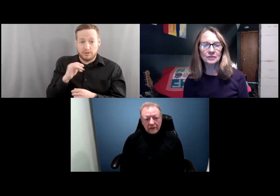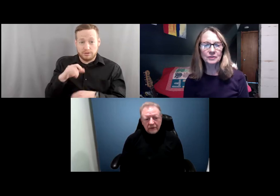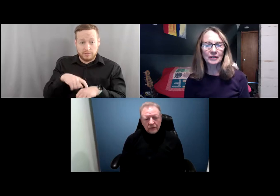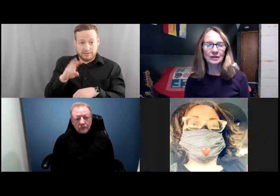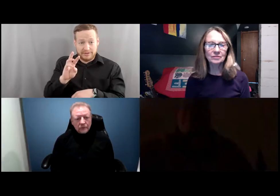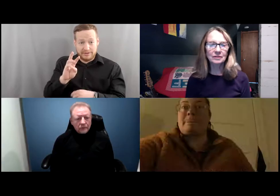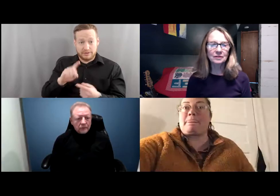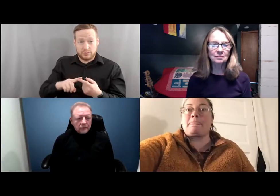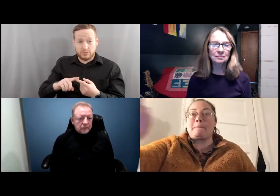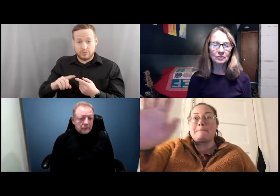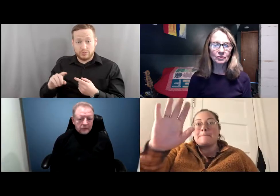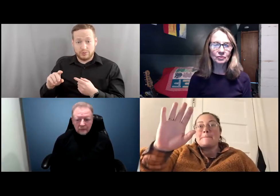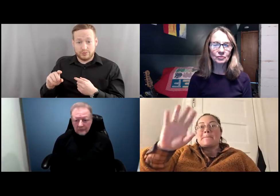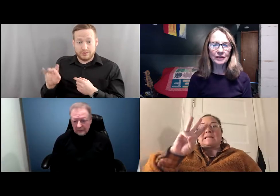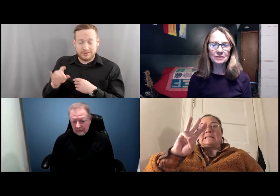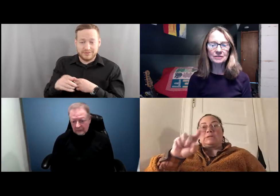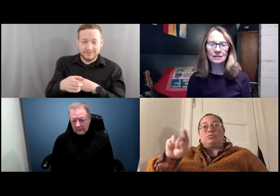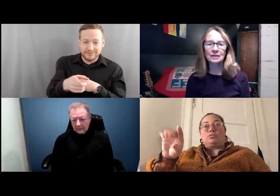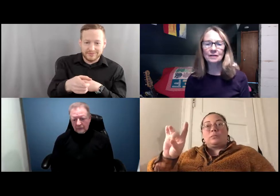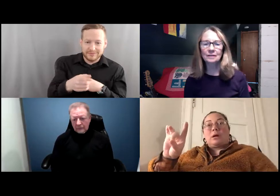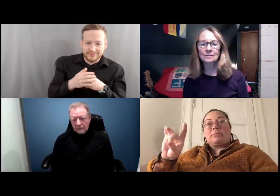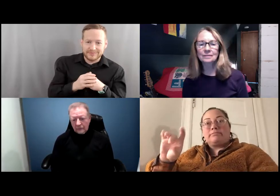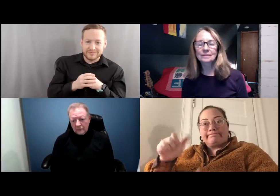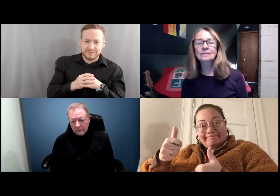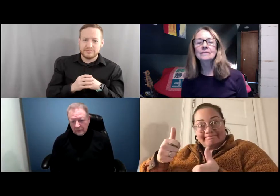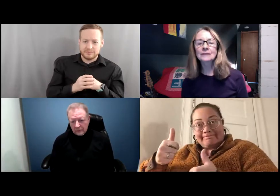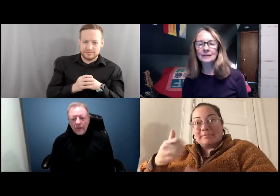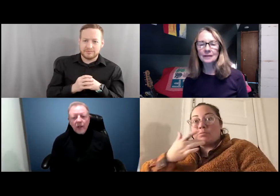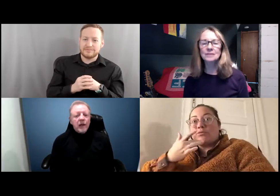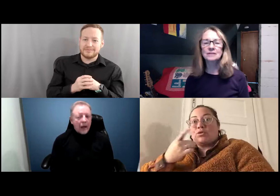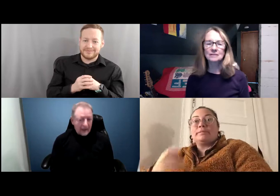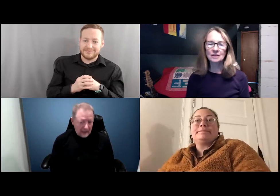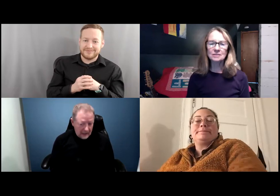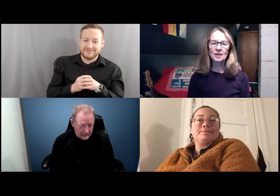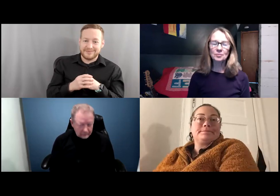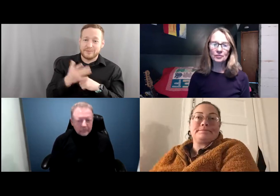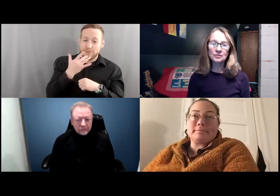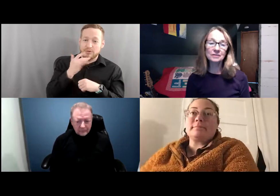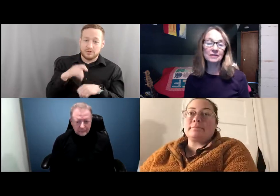do you like 6 to 8? Kimmy says,